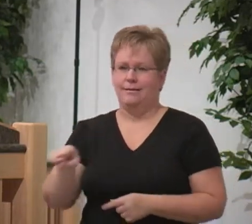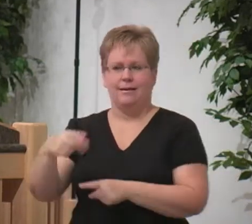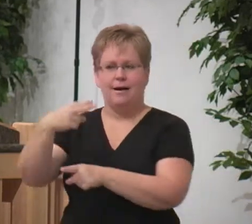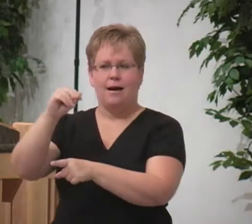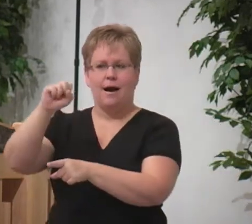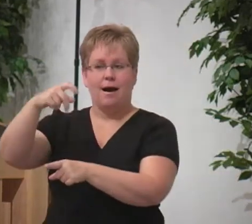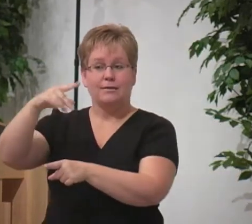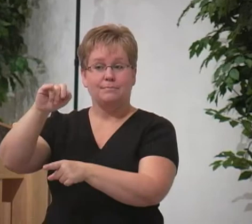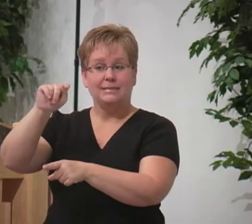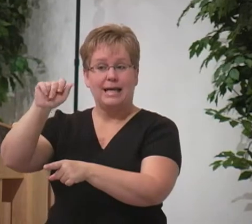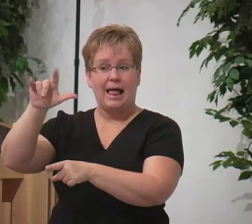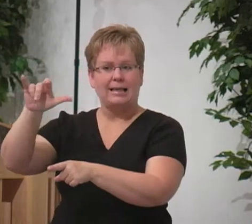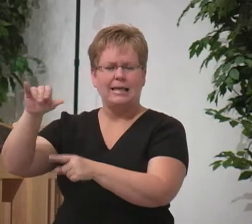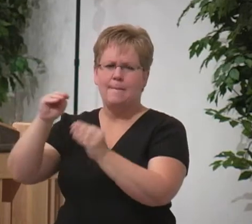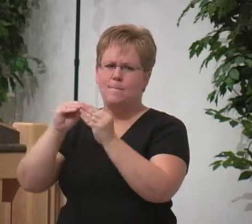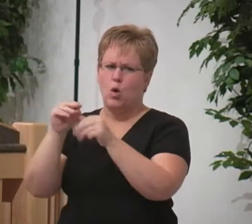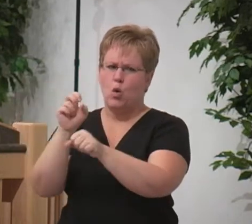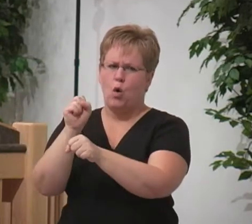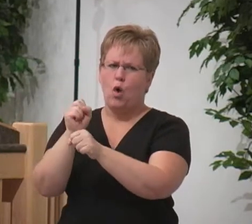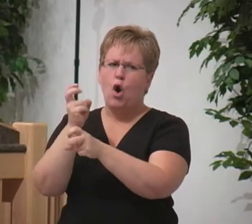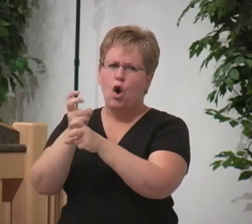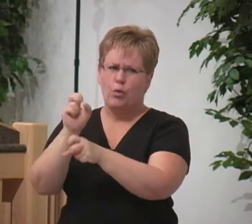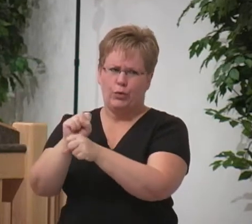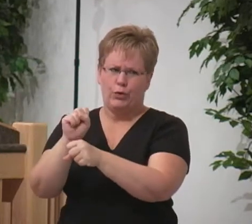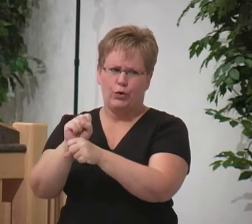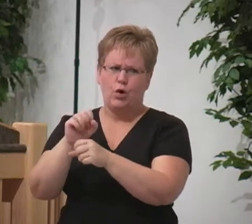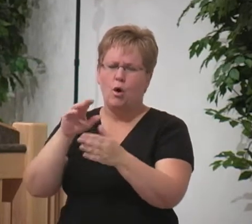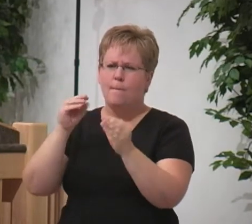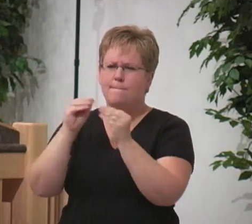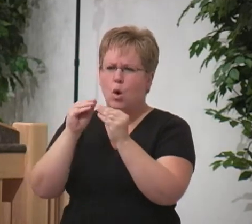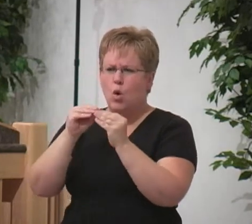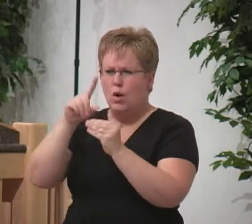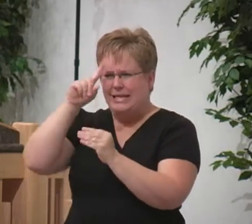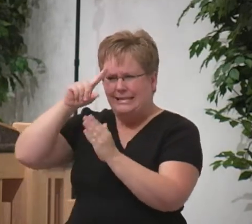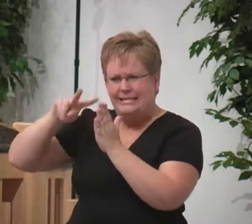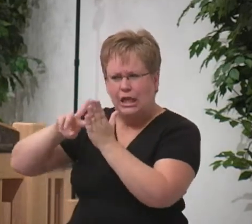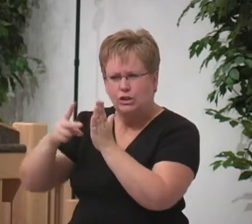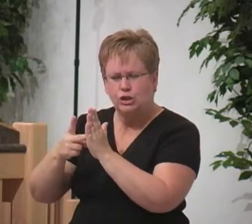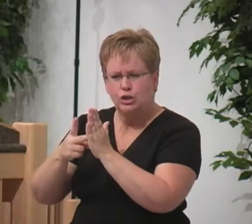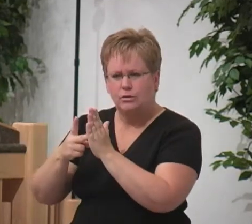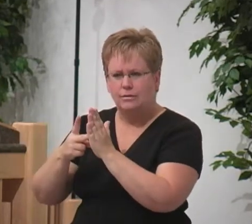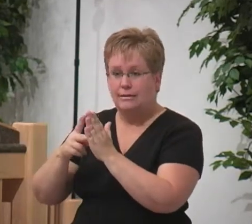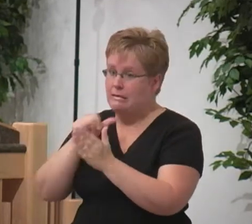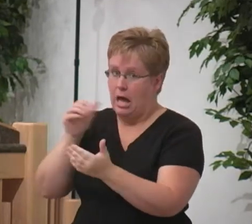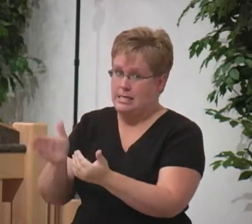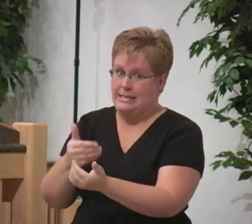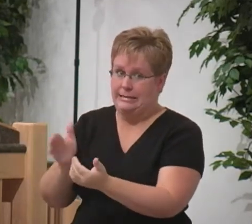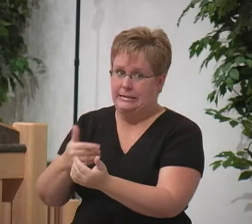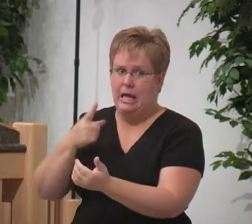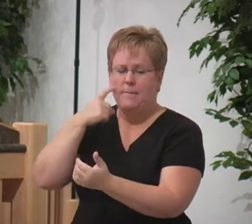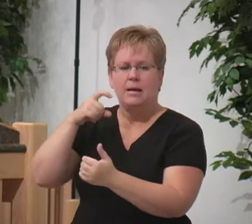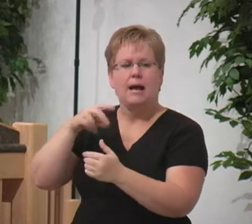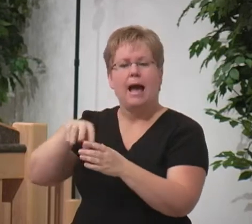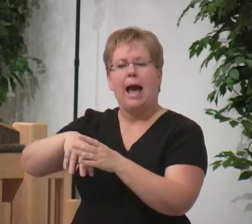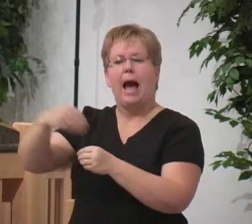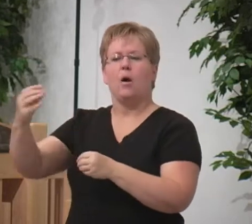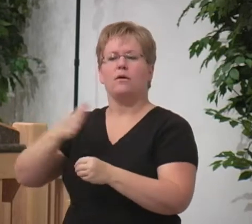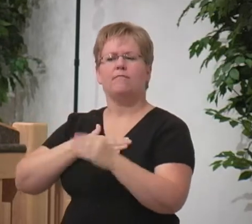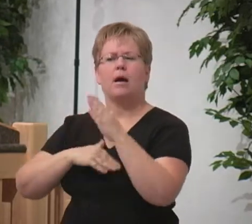requires a hard work and an intentionality. It's not easy because it calls us to go out of our comfort zone and relate to